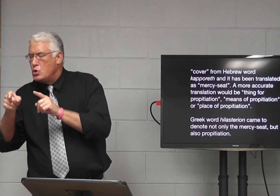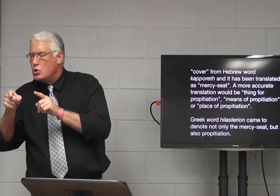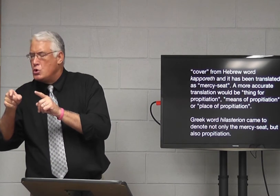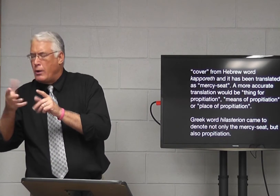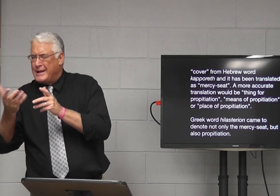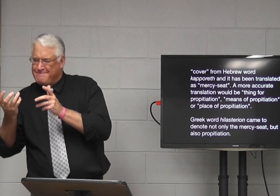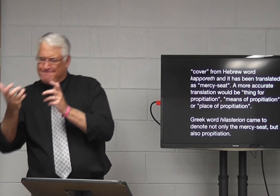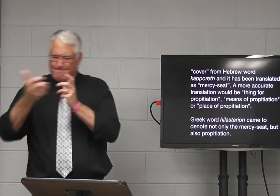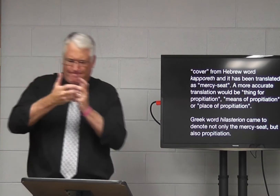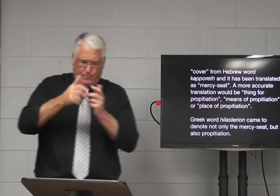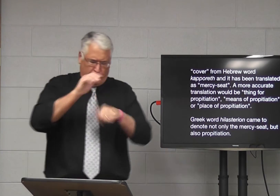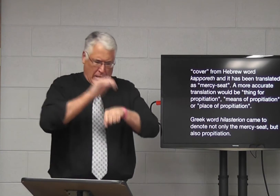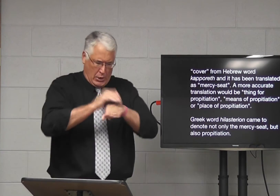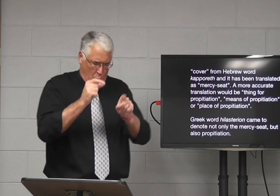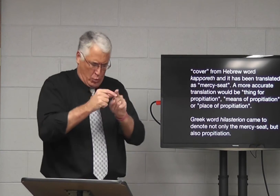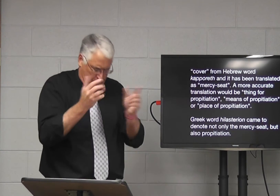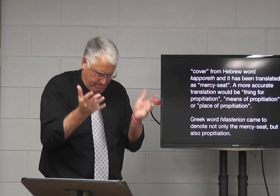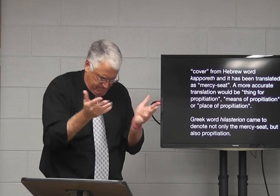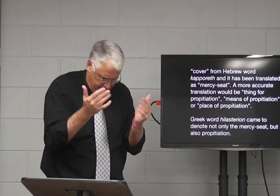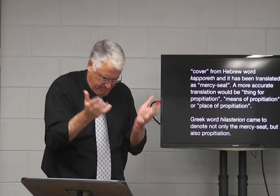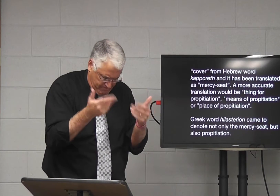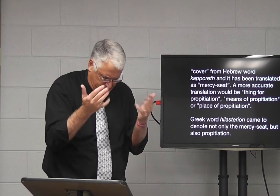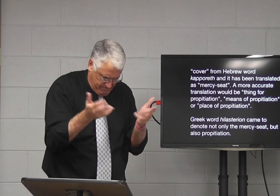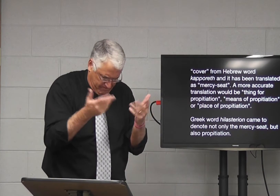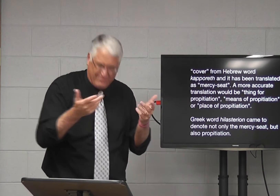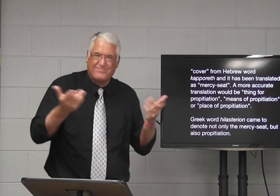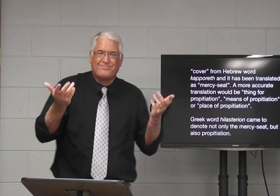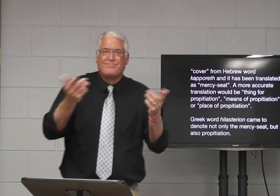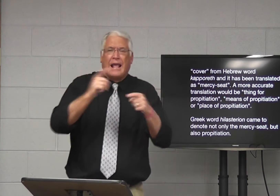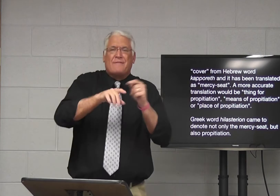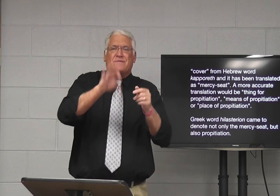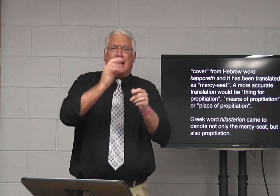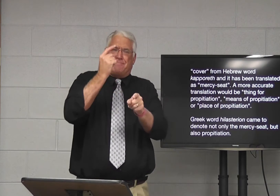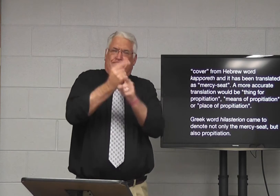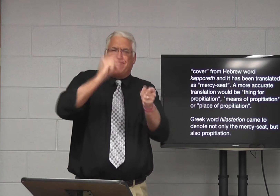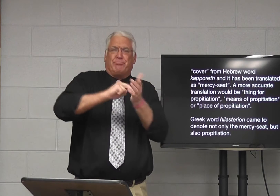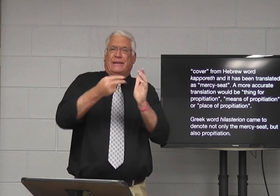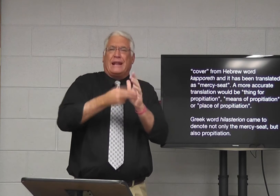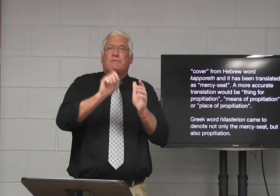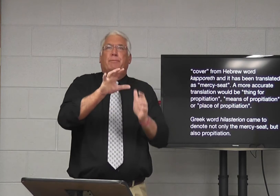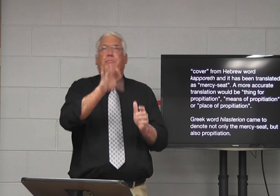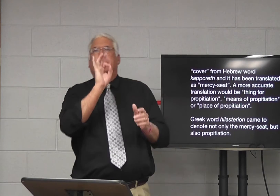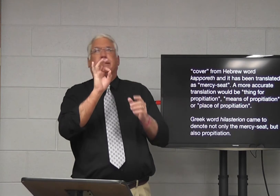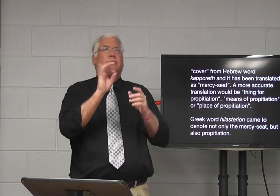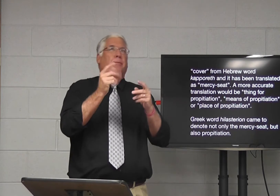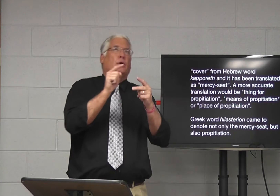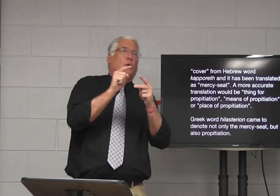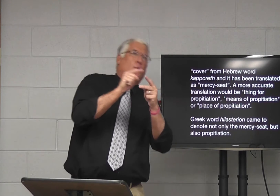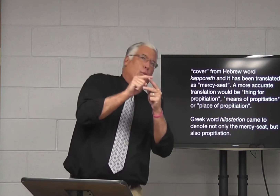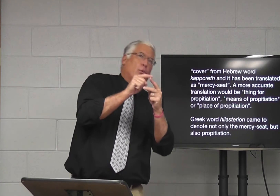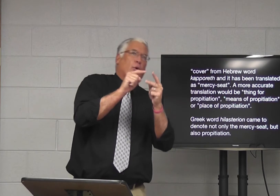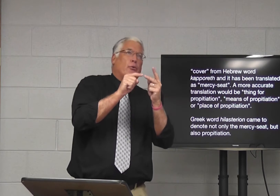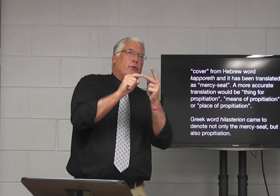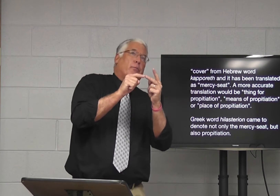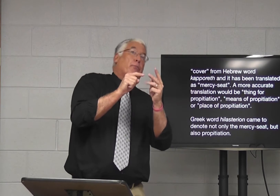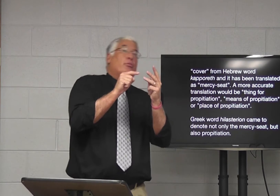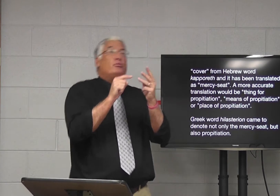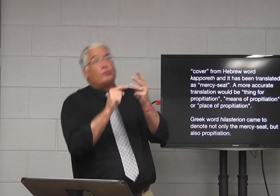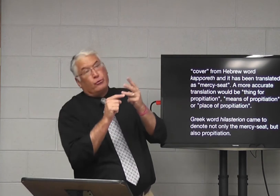the words, you know, trying to match it into an English translation, sometimes it's hard to find that